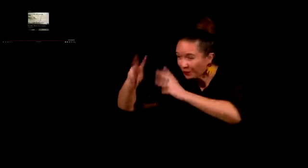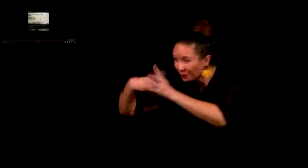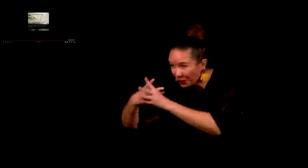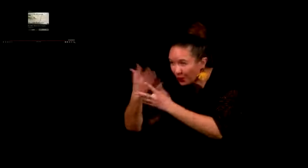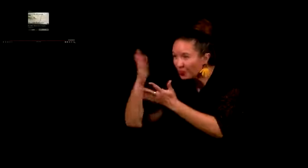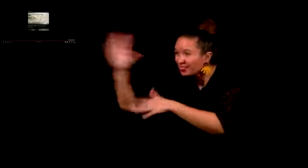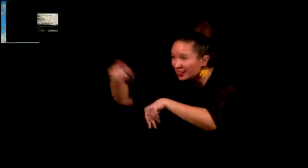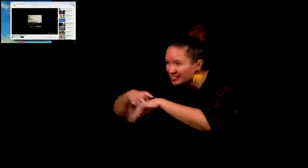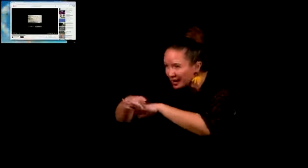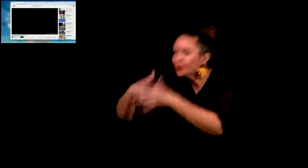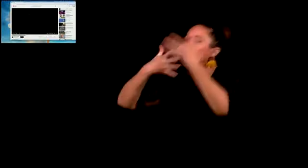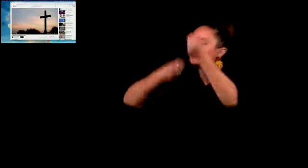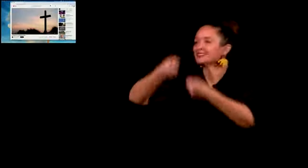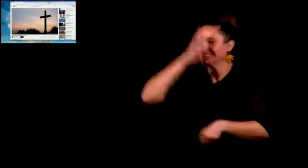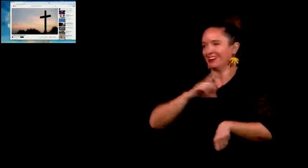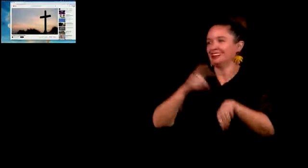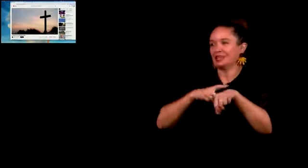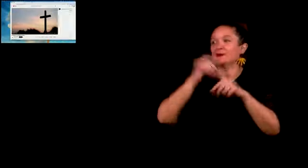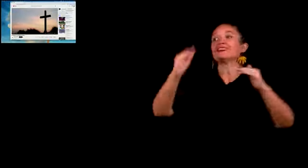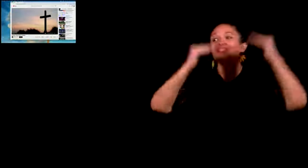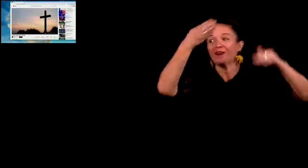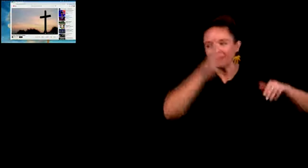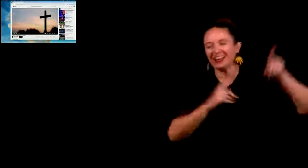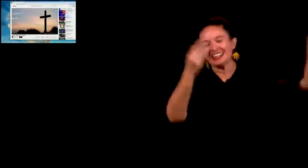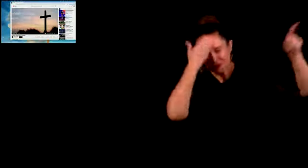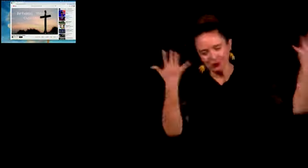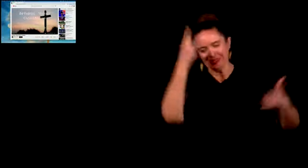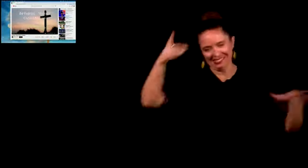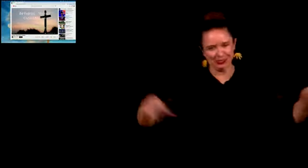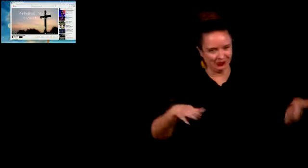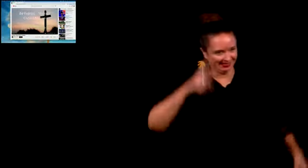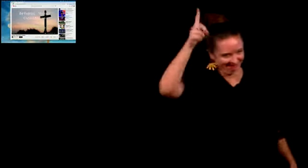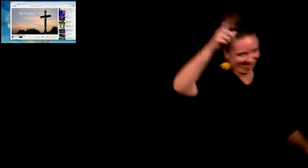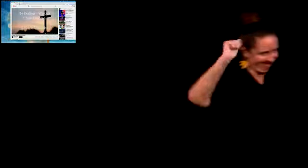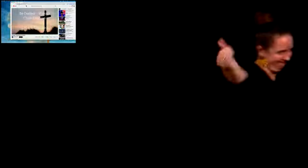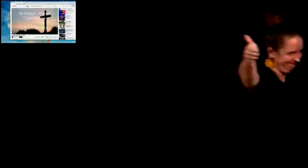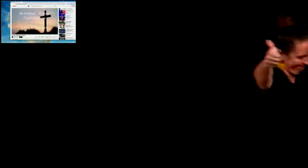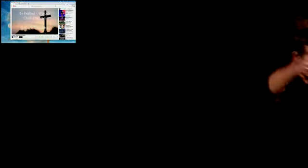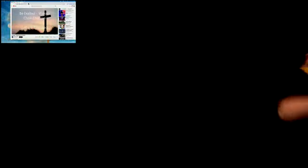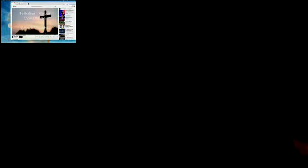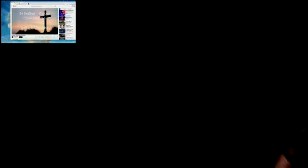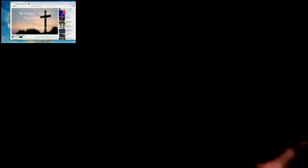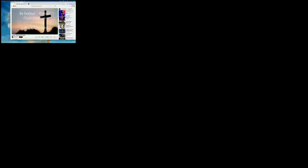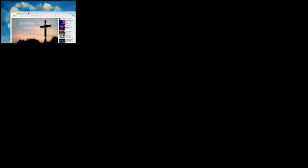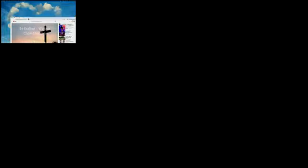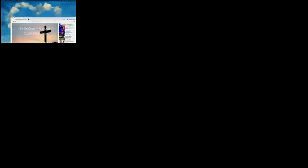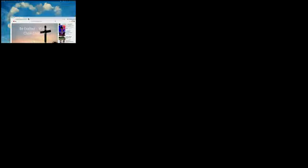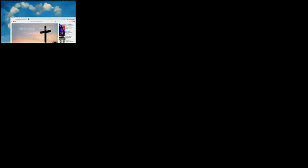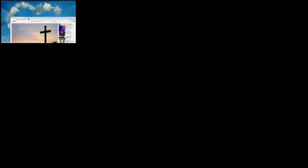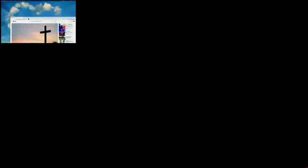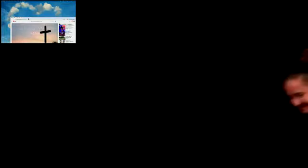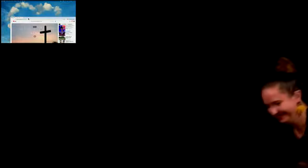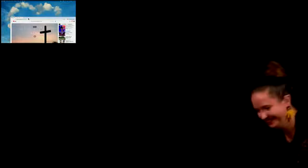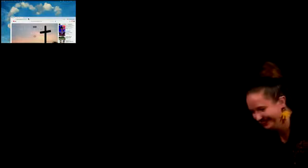Remember, don't lift up the world and think of things on the world's time, but on God's. Thank